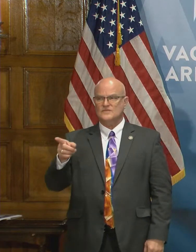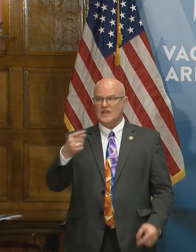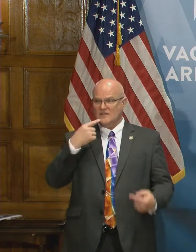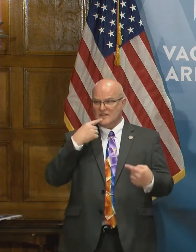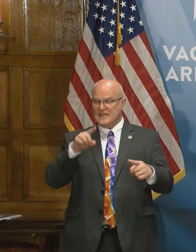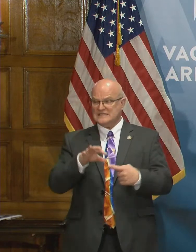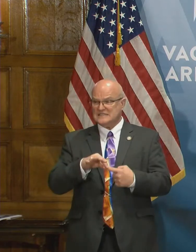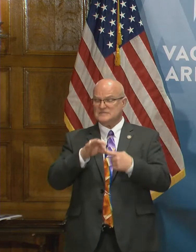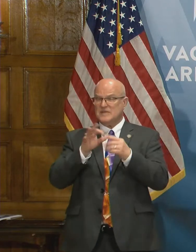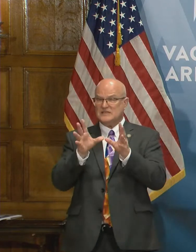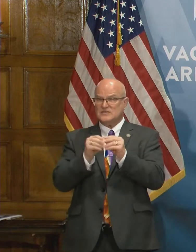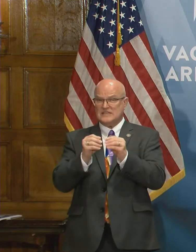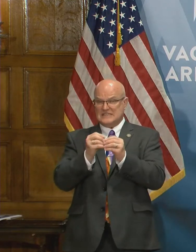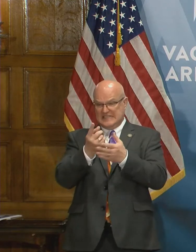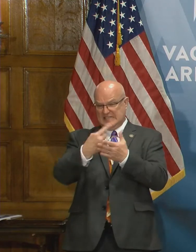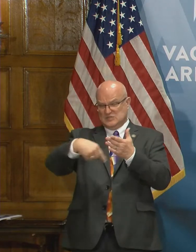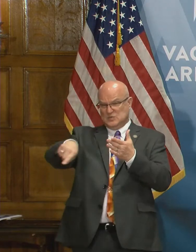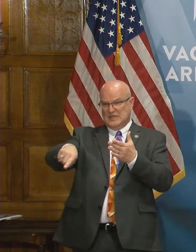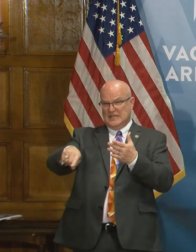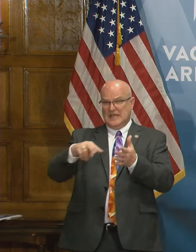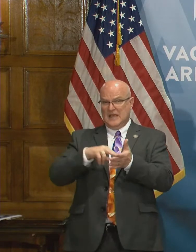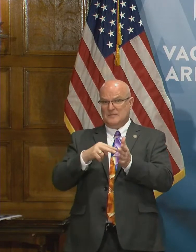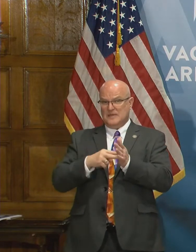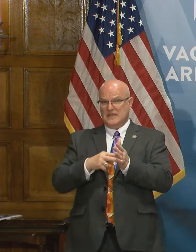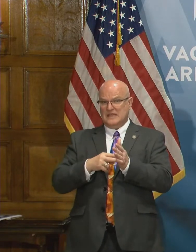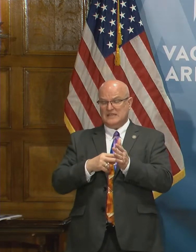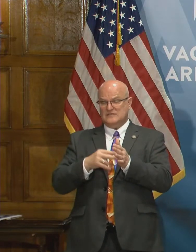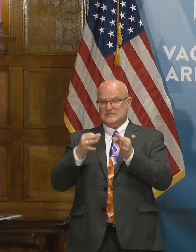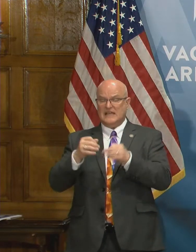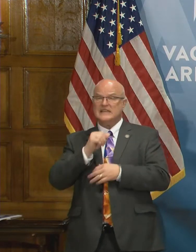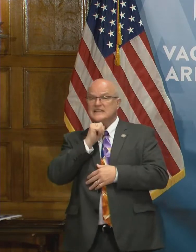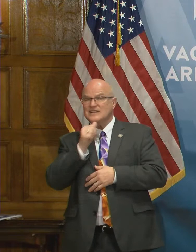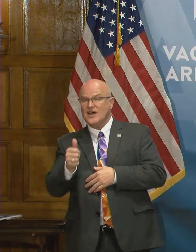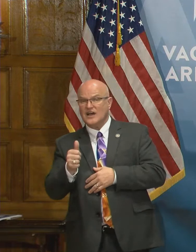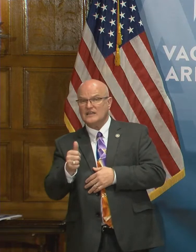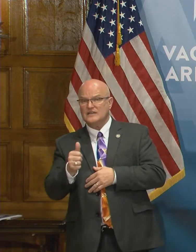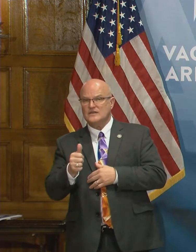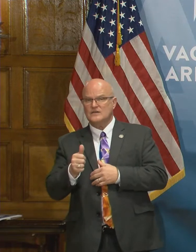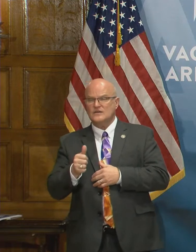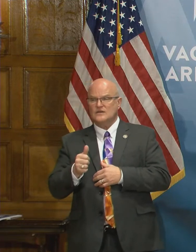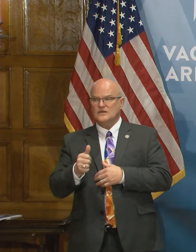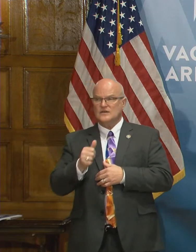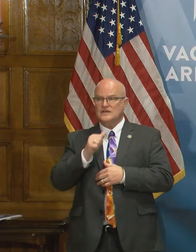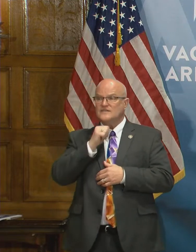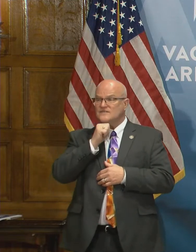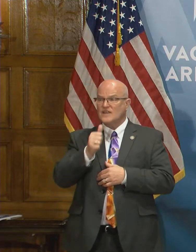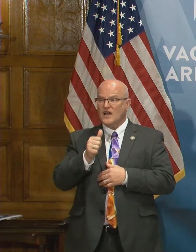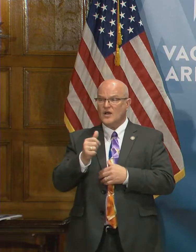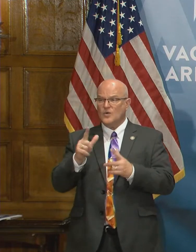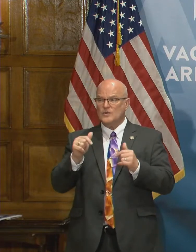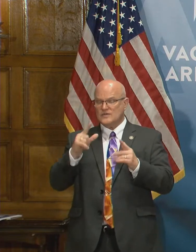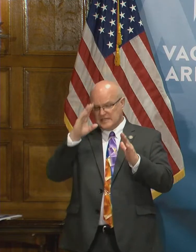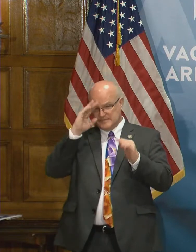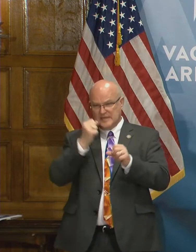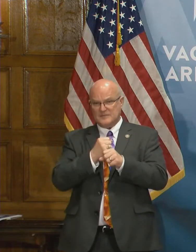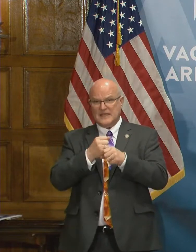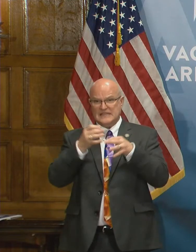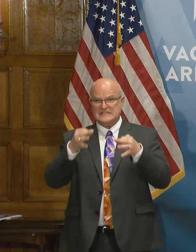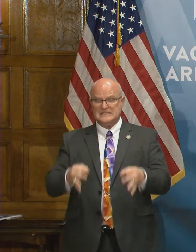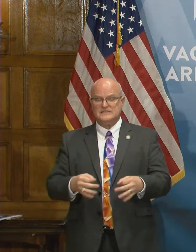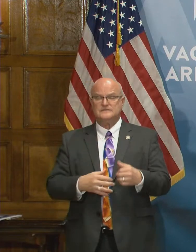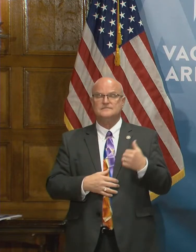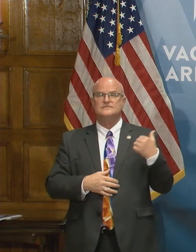announced a special session for next week. Does that mean you've ruled that out? No. If you have not ruled it out, when do you expect to make a